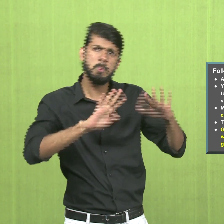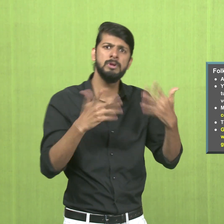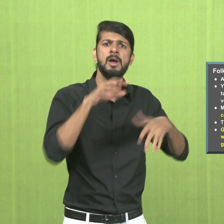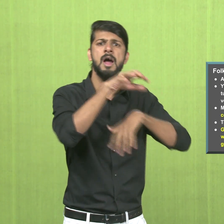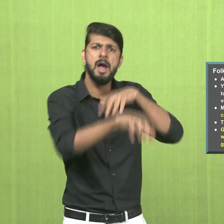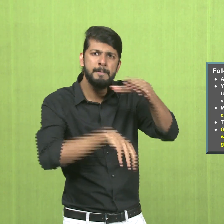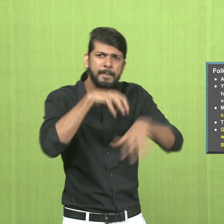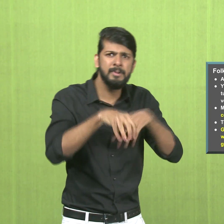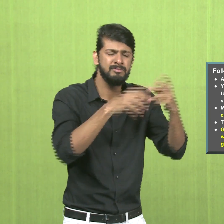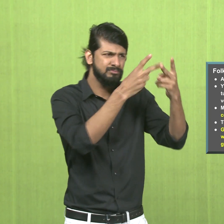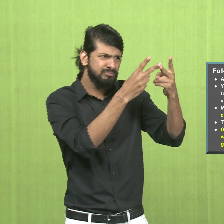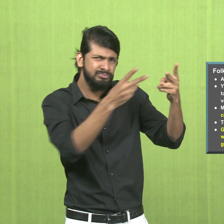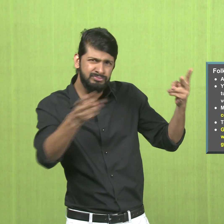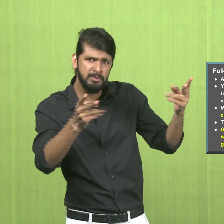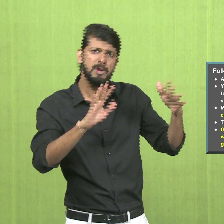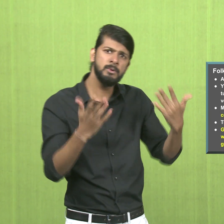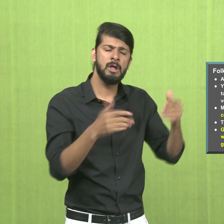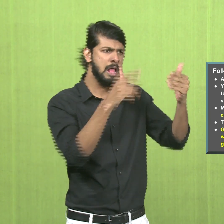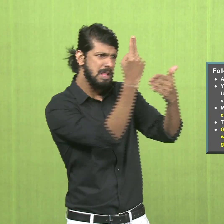which is mostly related to the occasion.